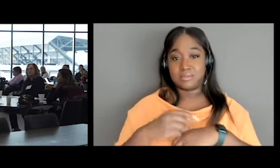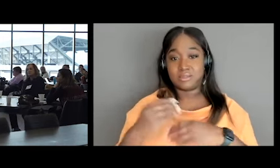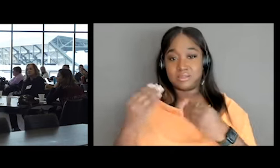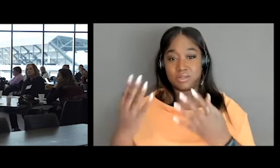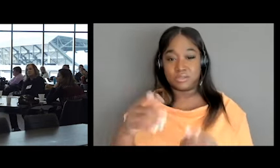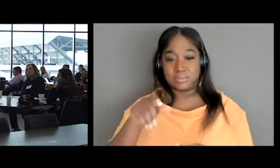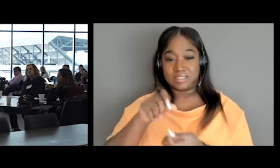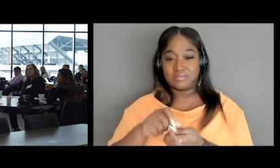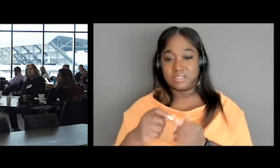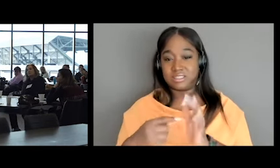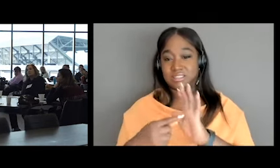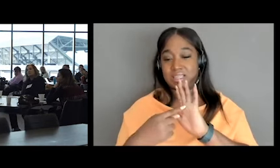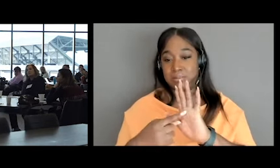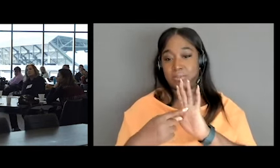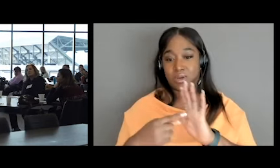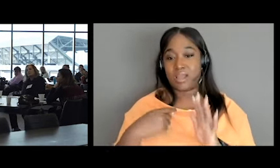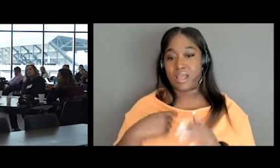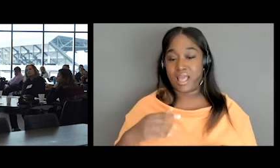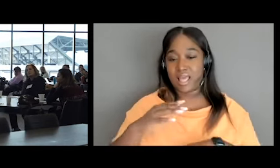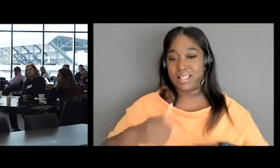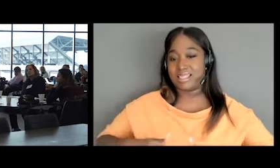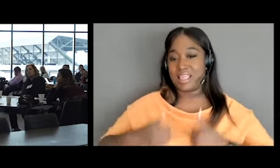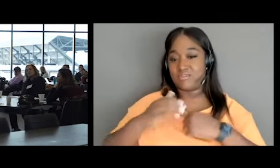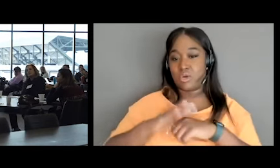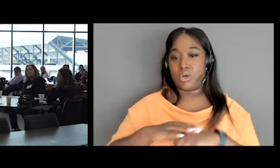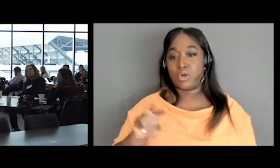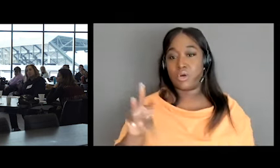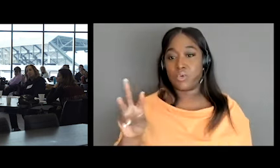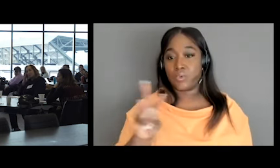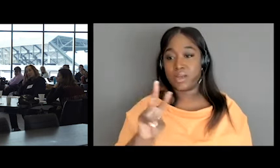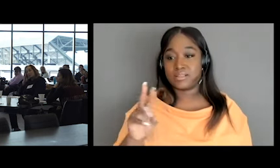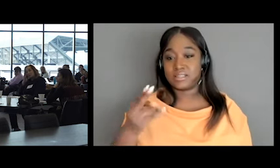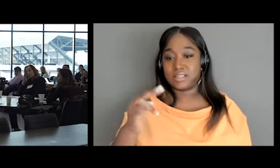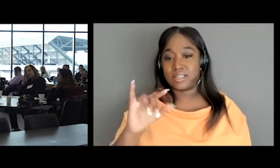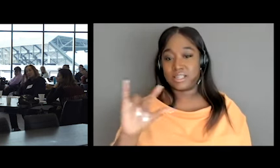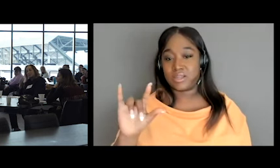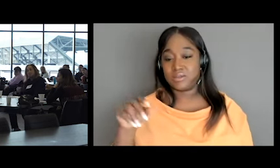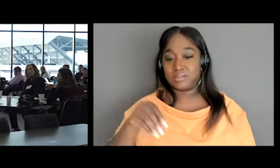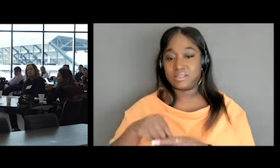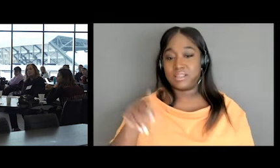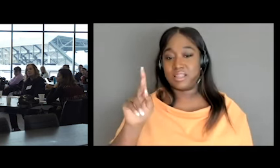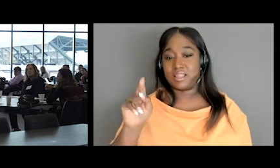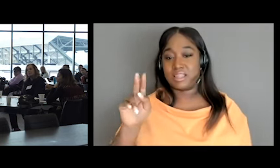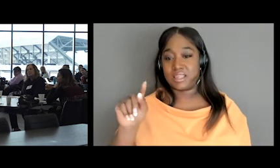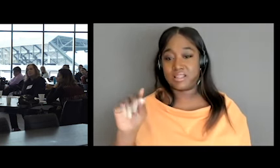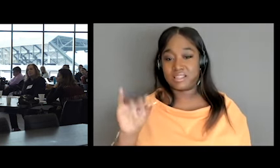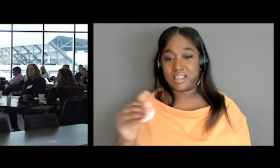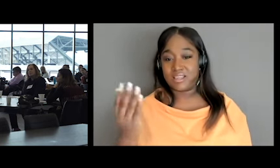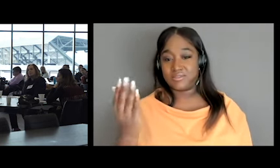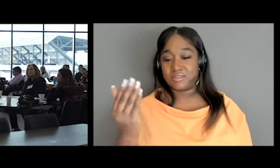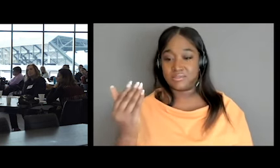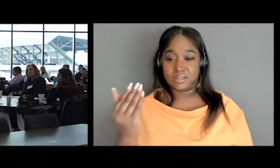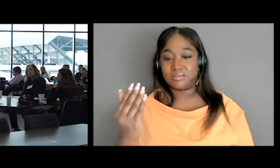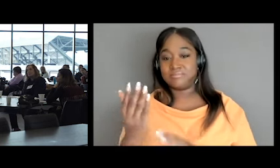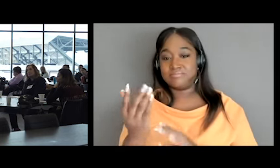Kent, where, you know, a 15-minute walk, you know, it might be walkable, but the incline is very steep